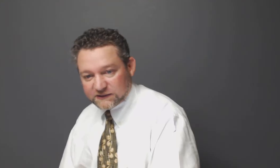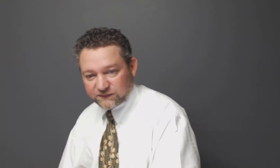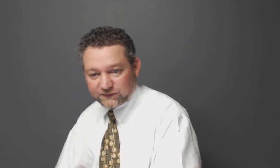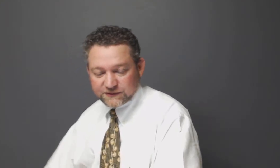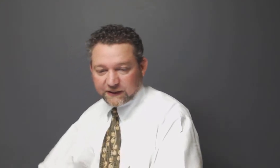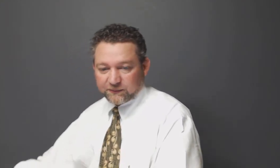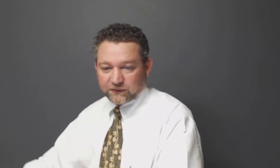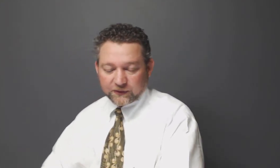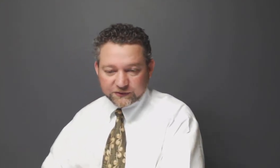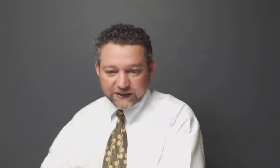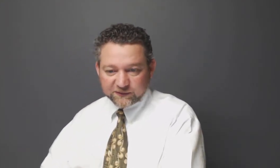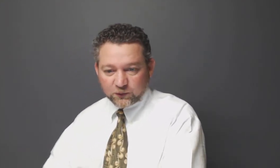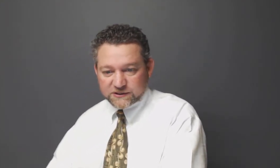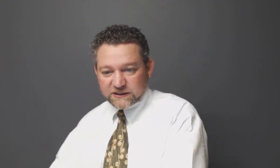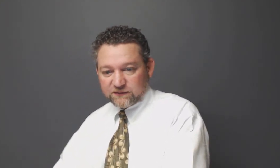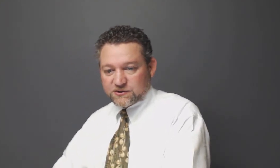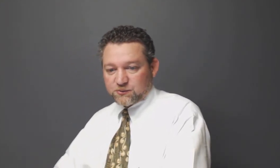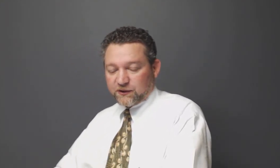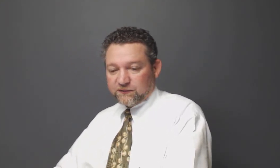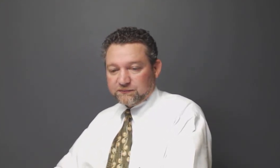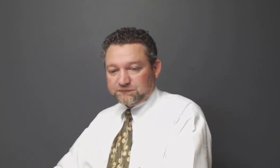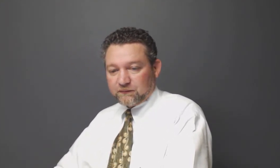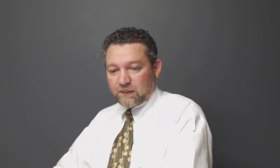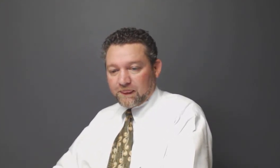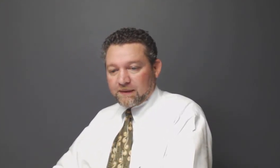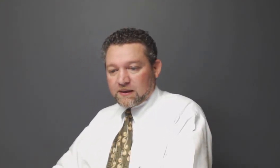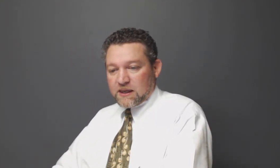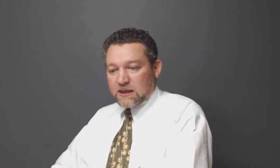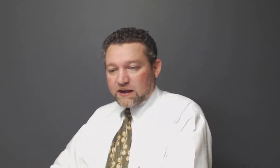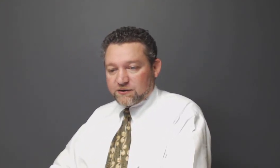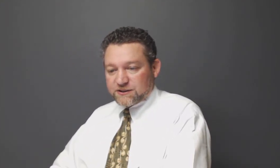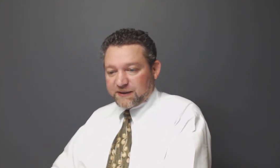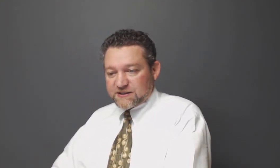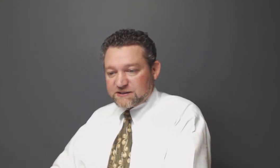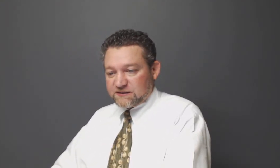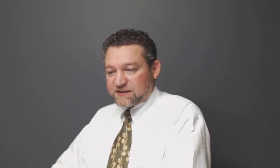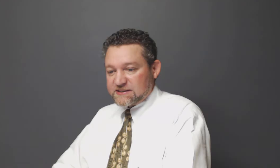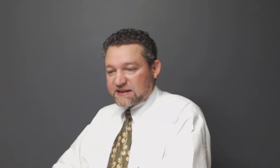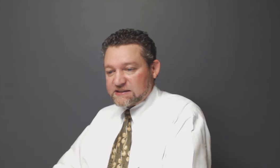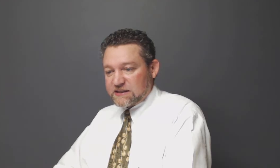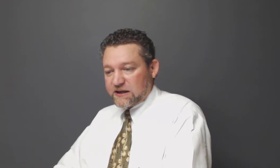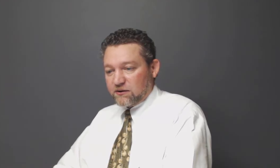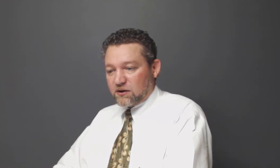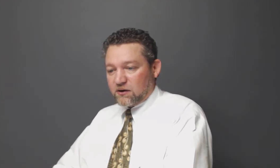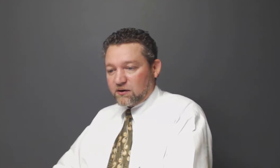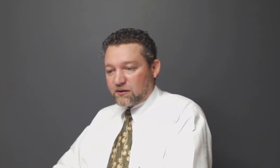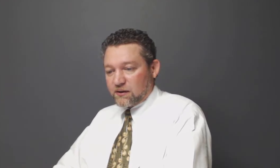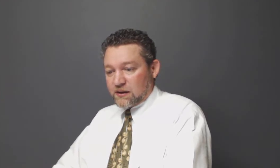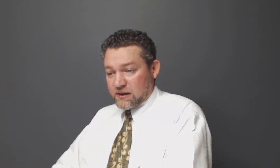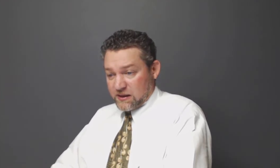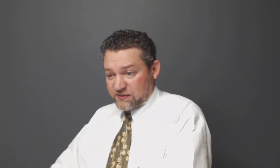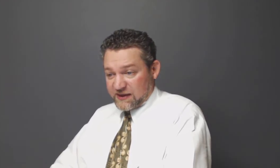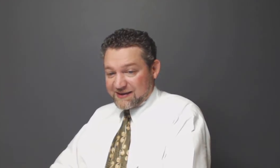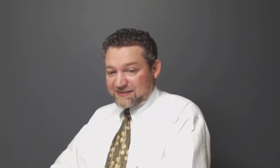next chapter, or chapter 14, verse 12. Here's the patience of the saints. Here are they